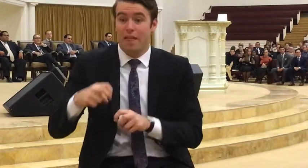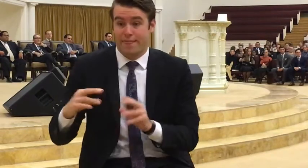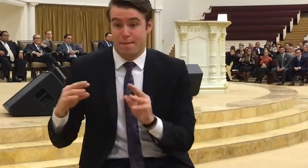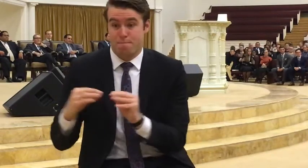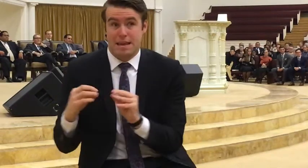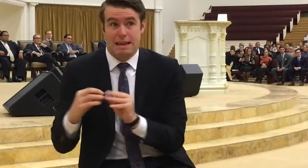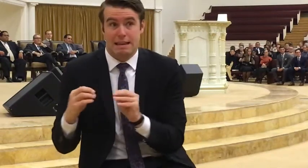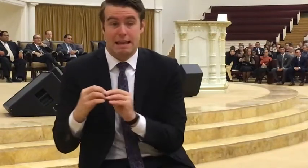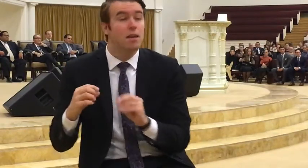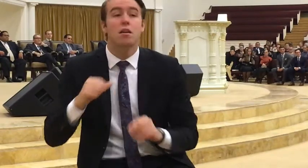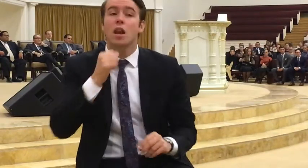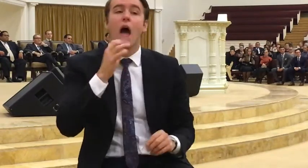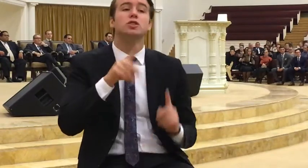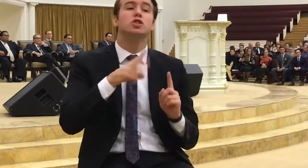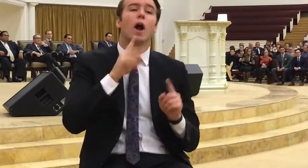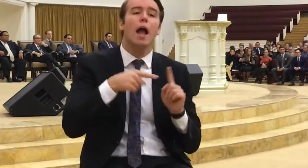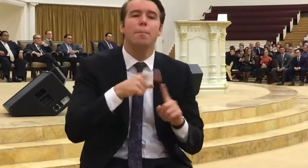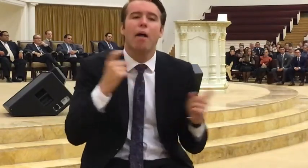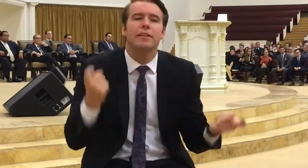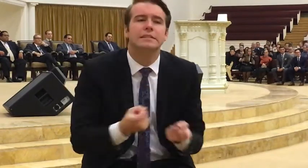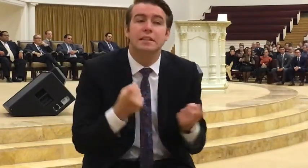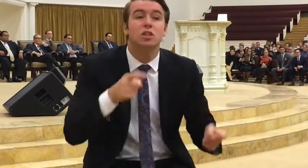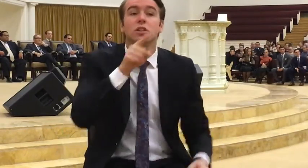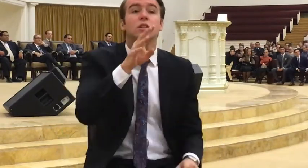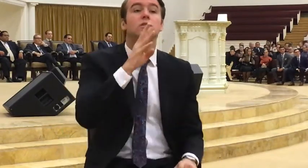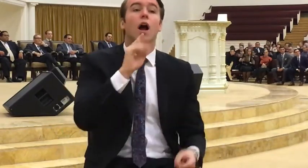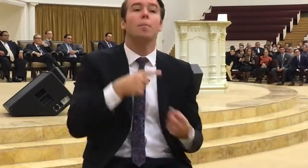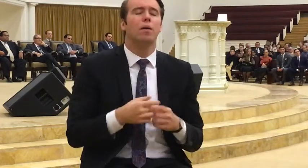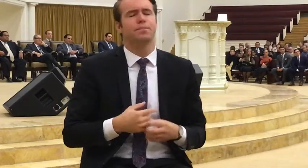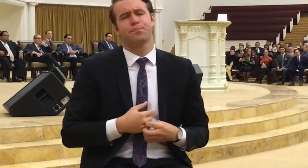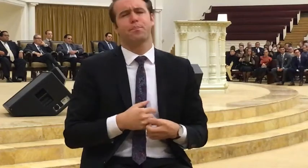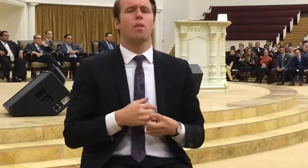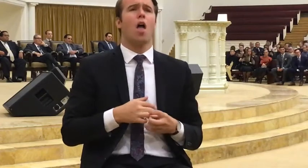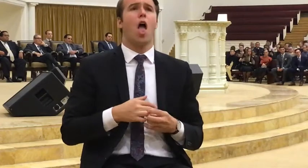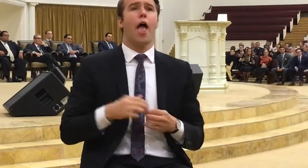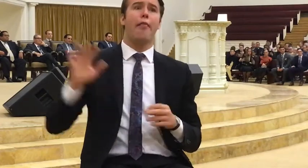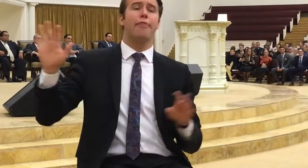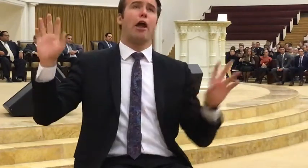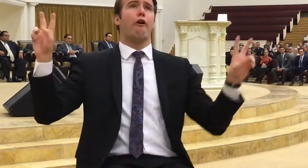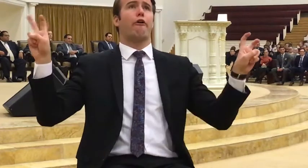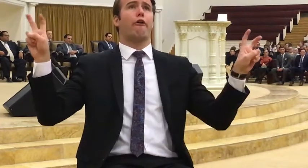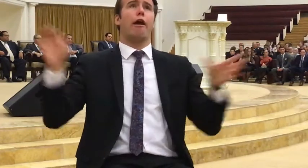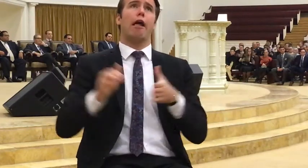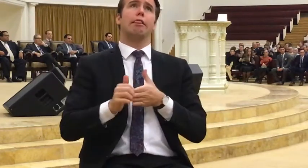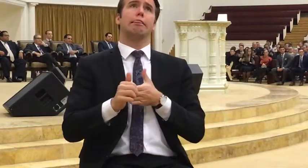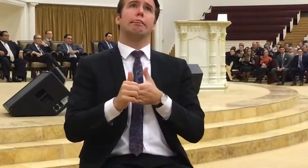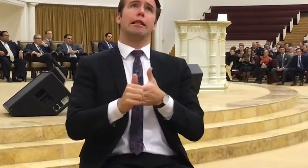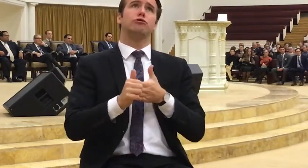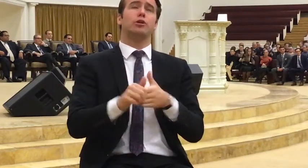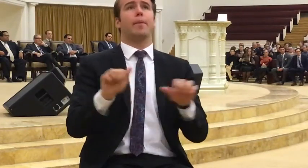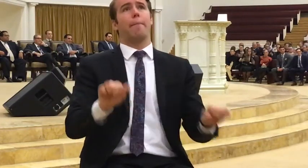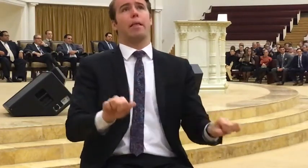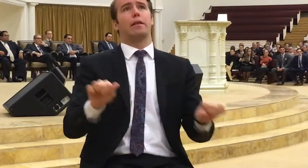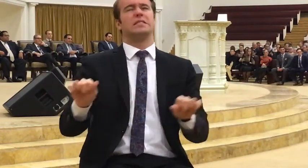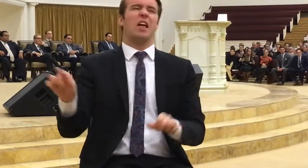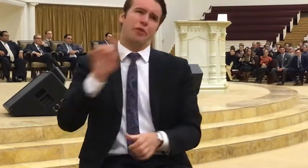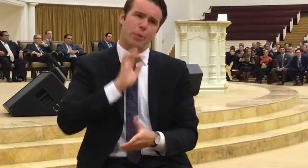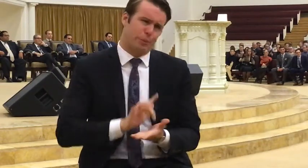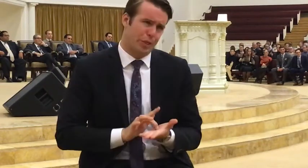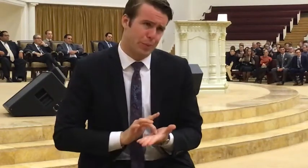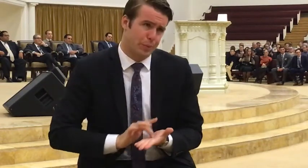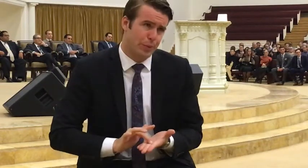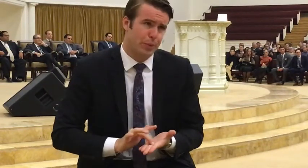wasn't some immorality. She was talking about how their leadership ability and how they were rude and